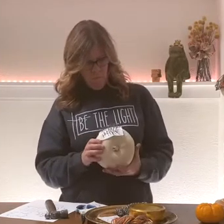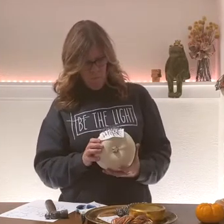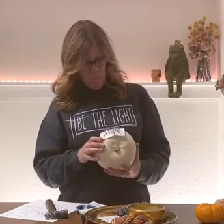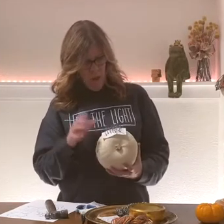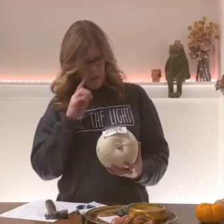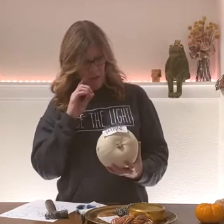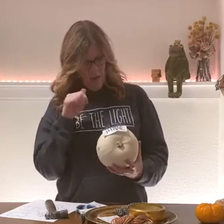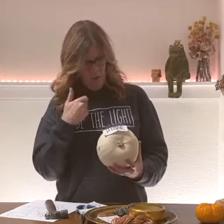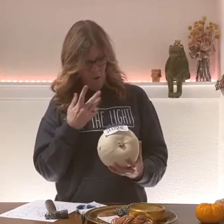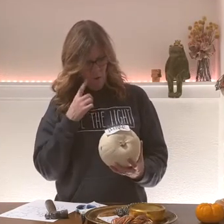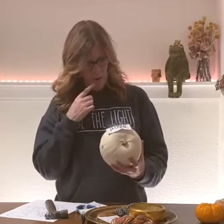I think I have all my